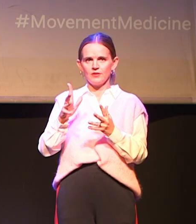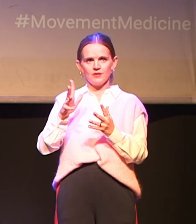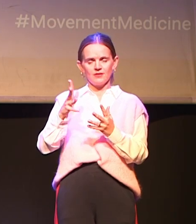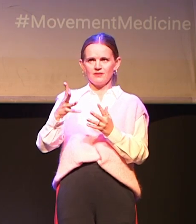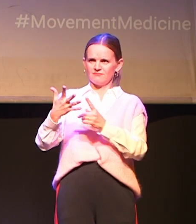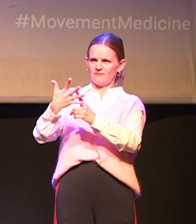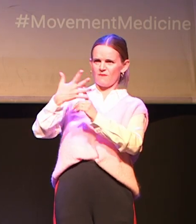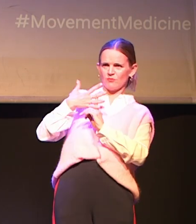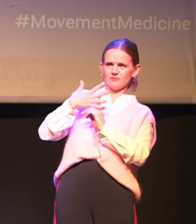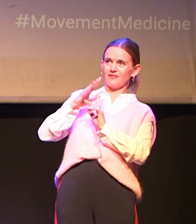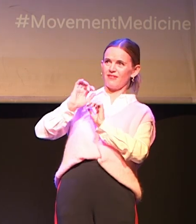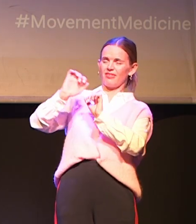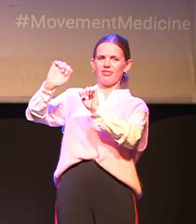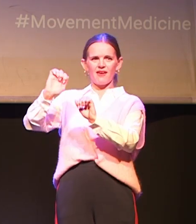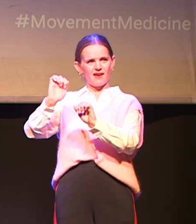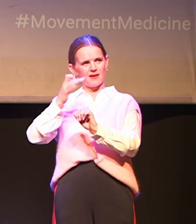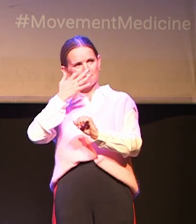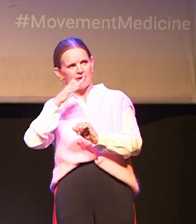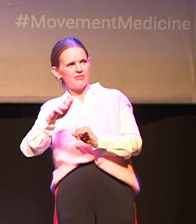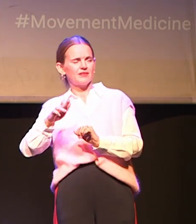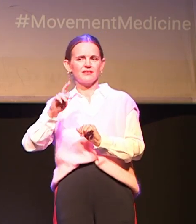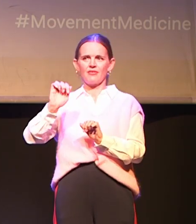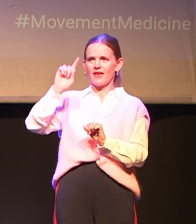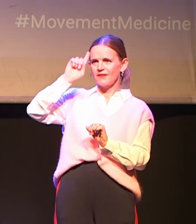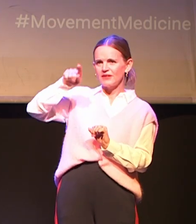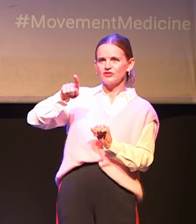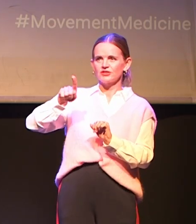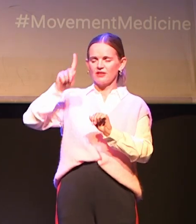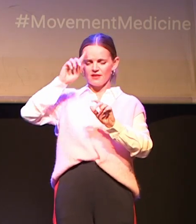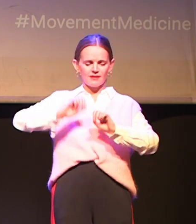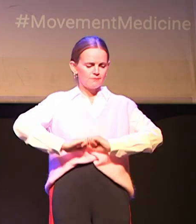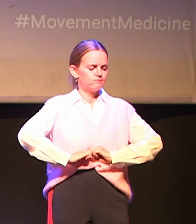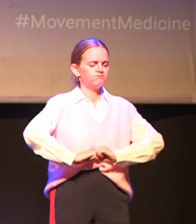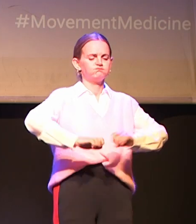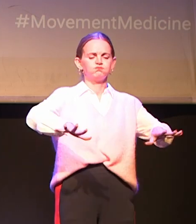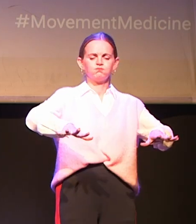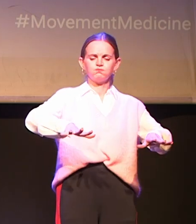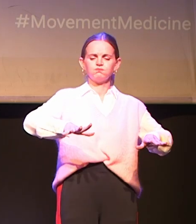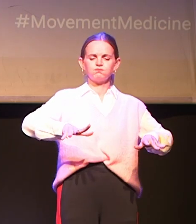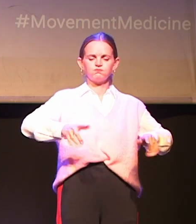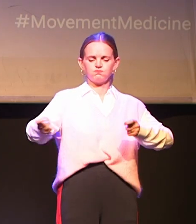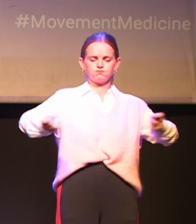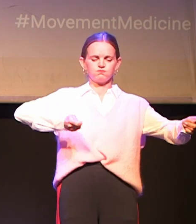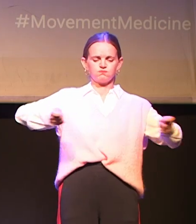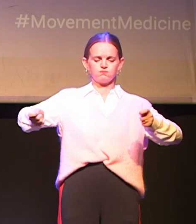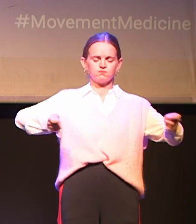inventions, you know, that they're unleashing on the world. But it's their fear. It's